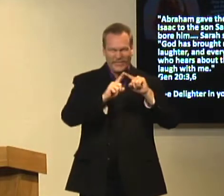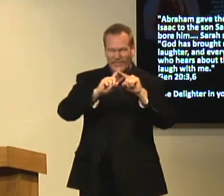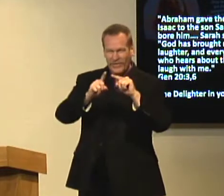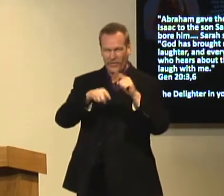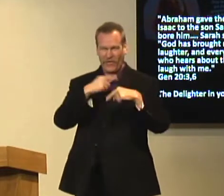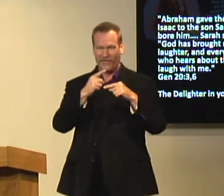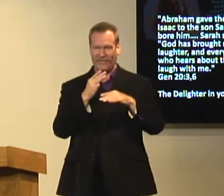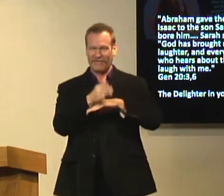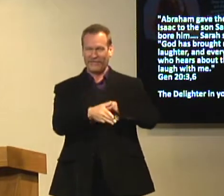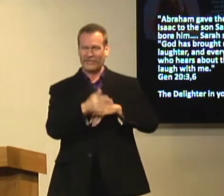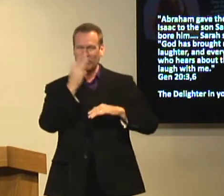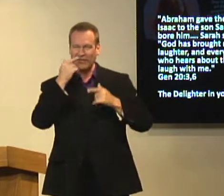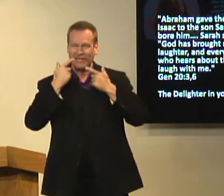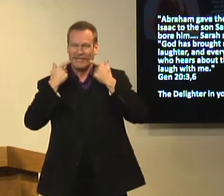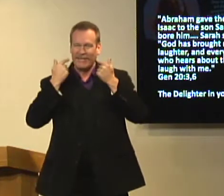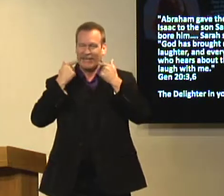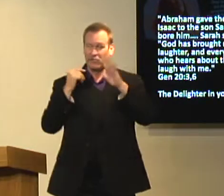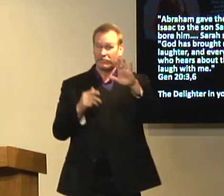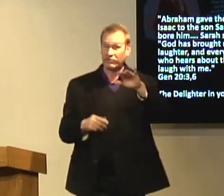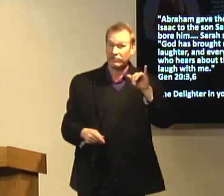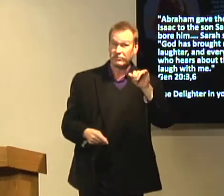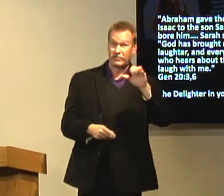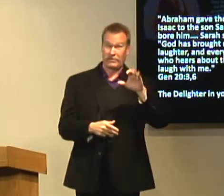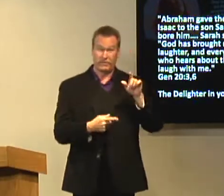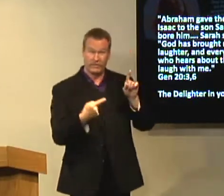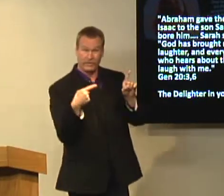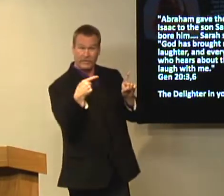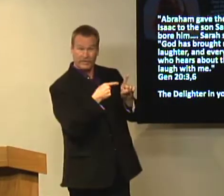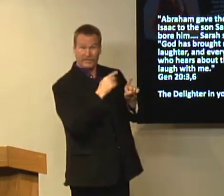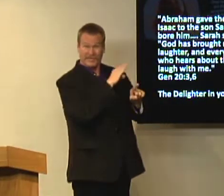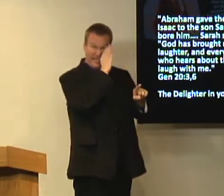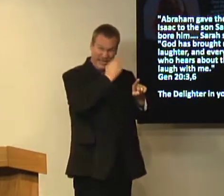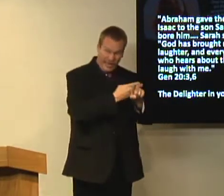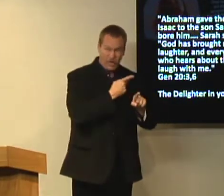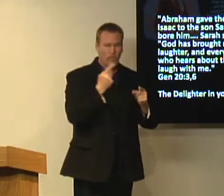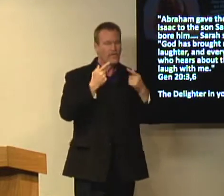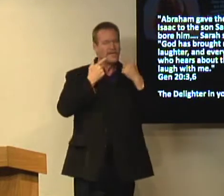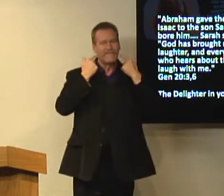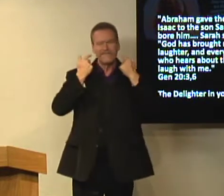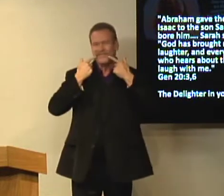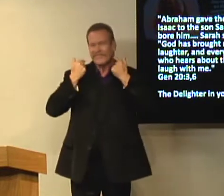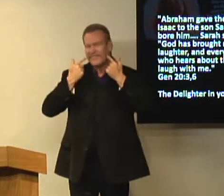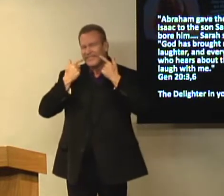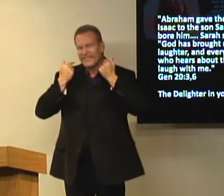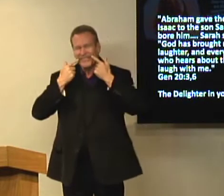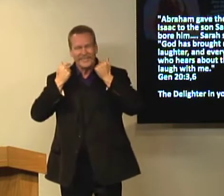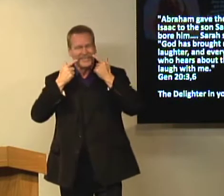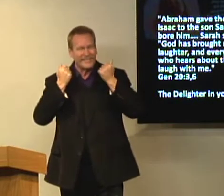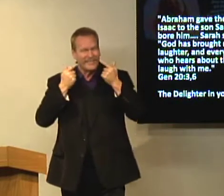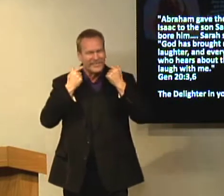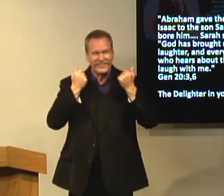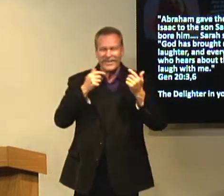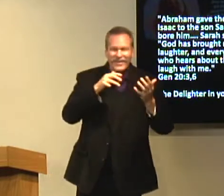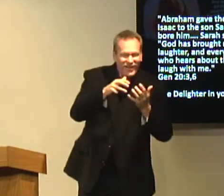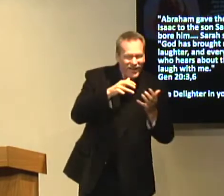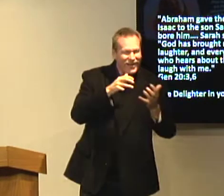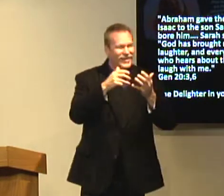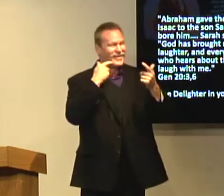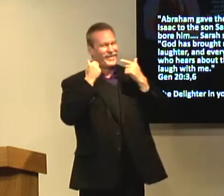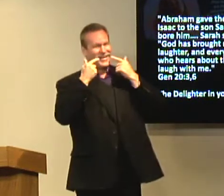similar to that. And Isaac His name literally means